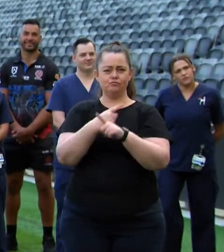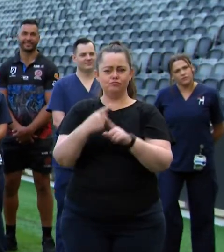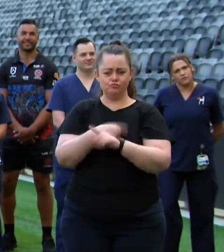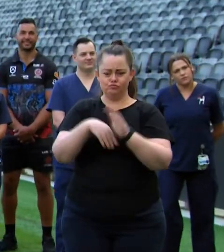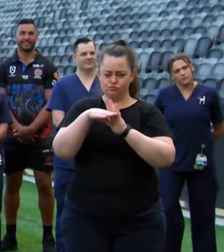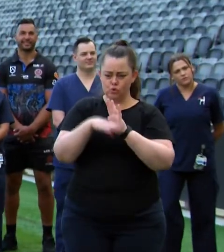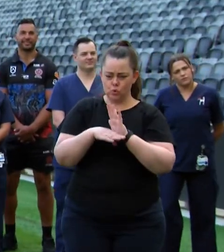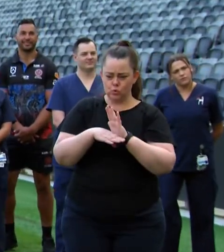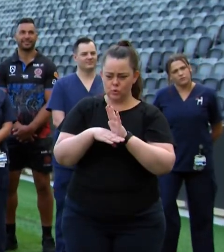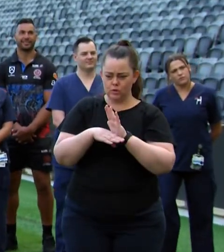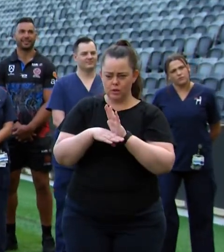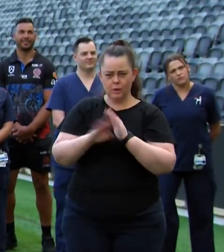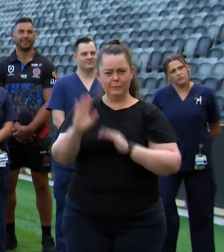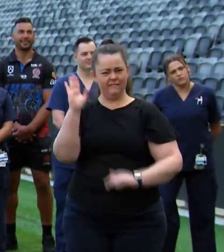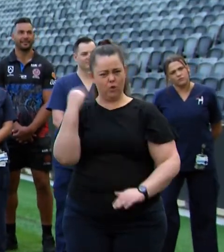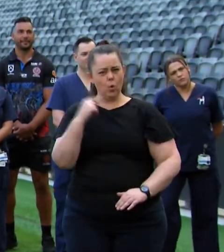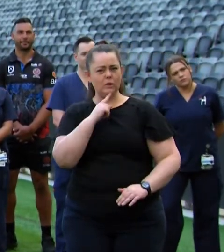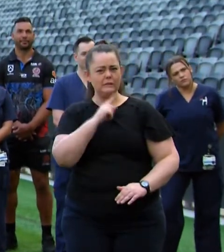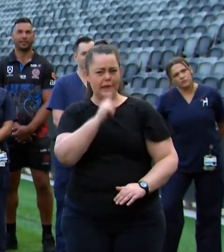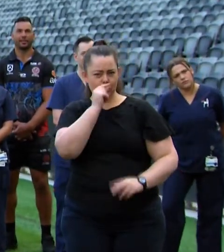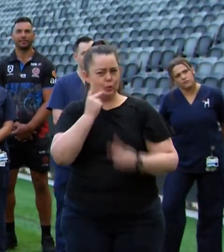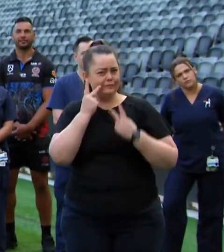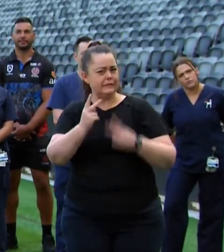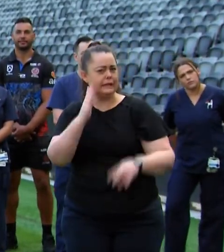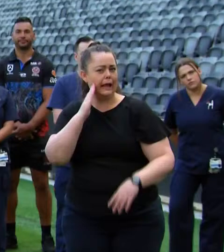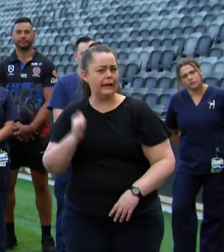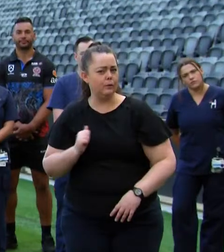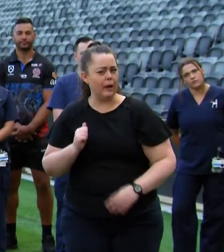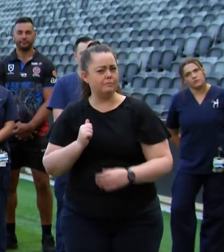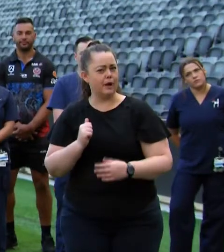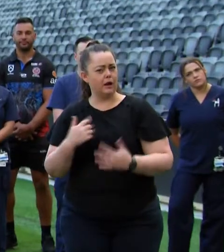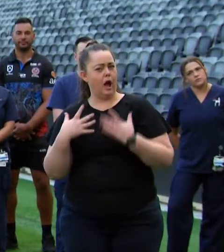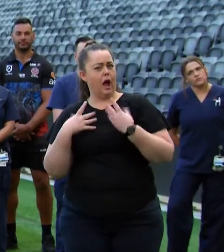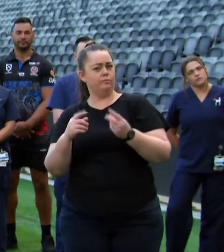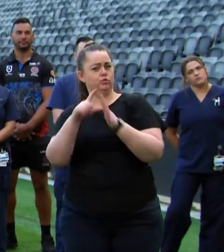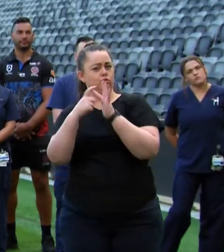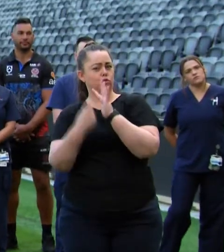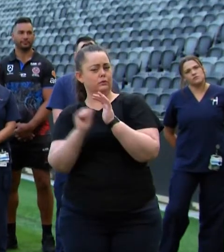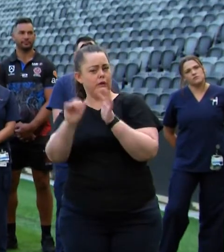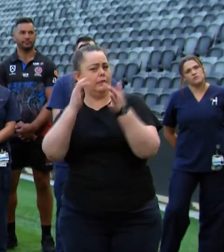show their professional judgment and effectively, I guess, stop with it.